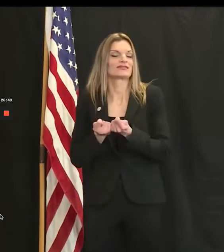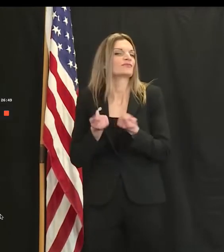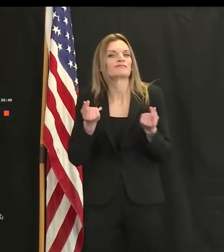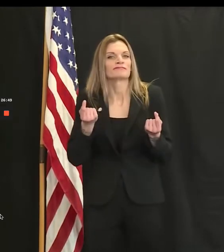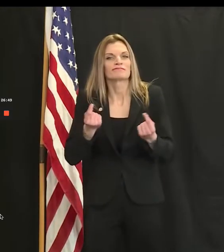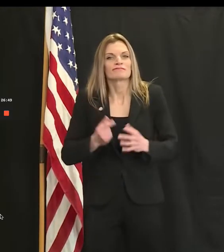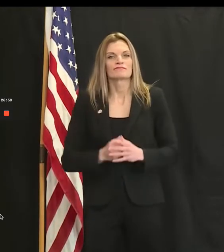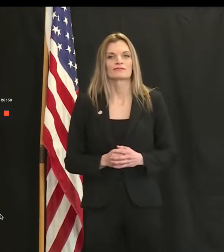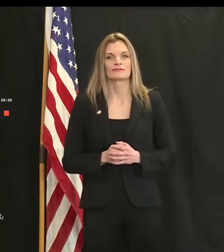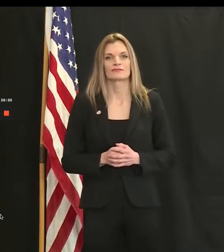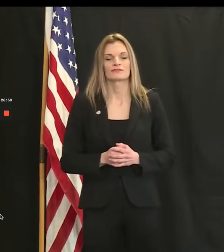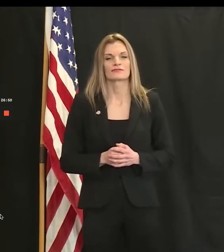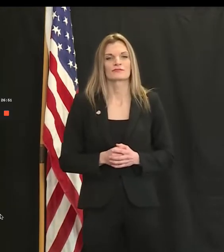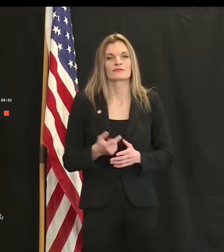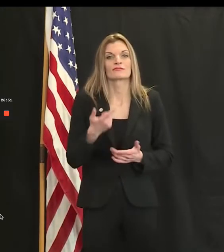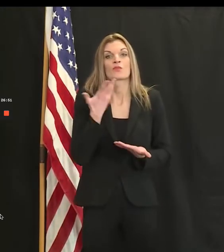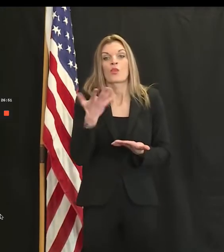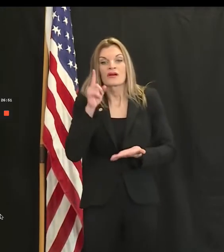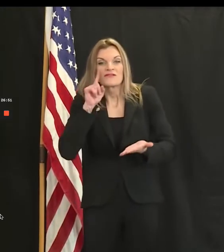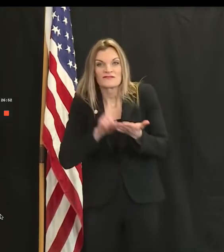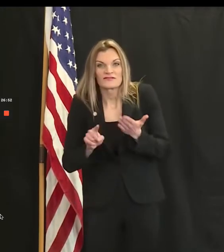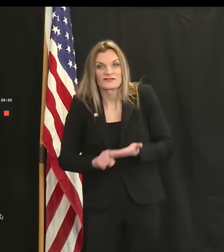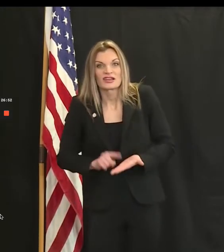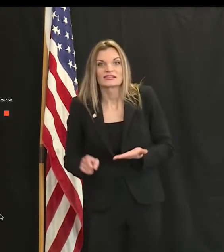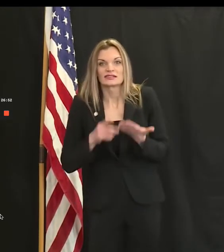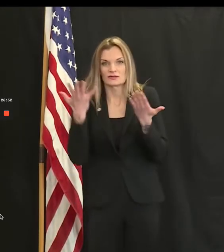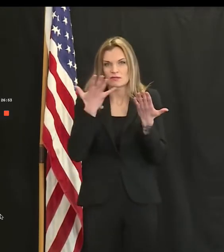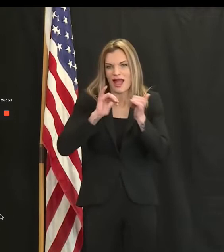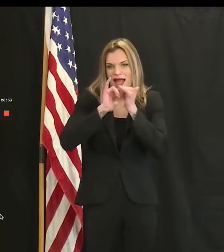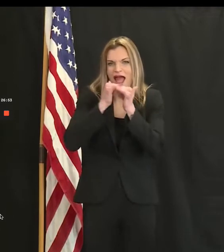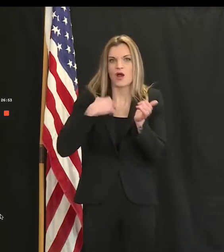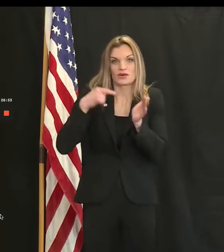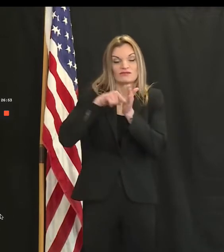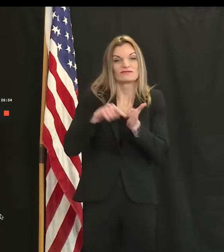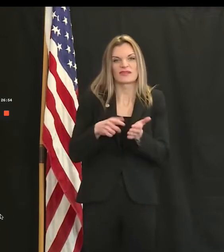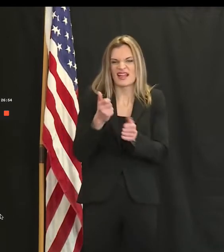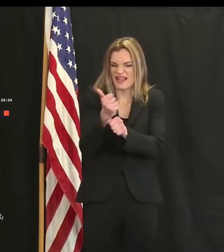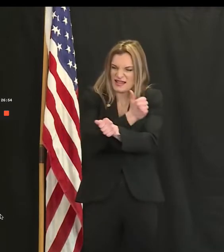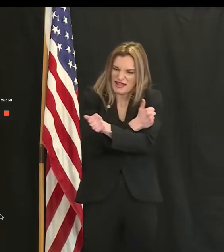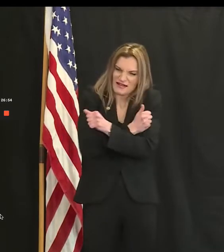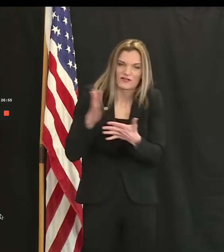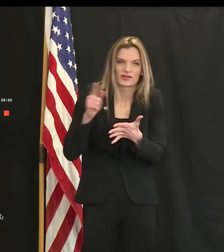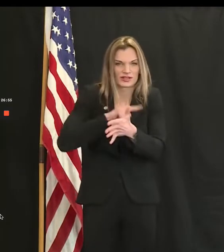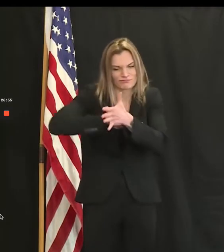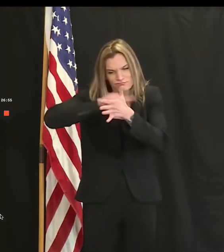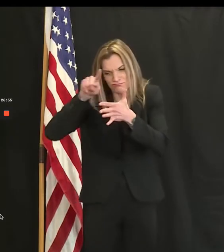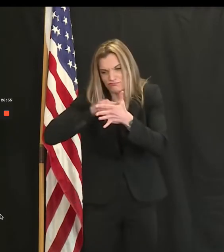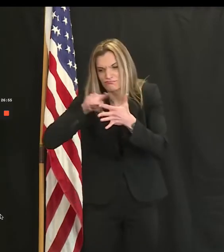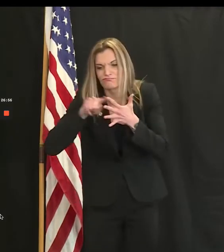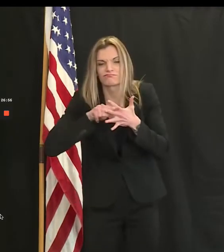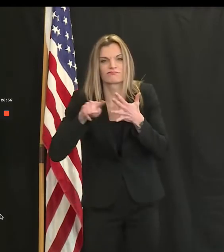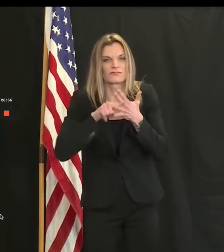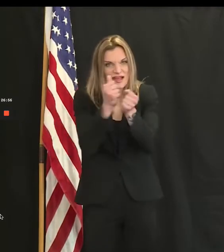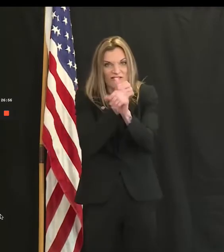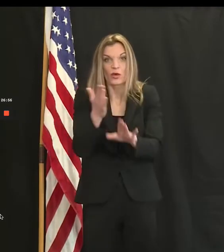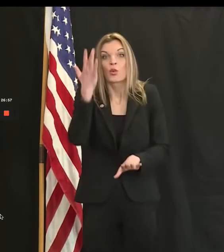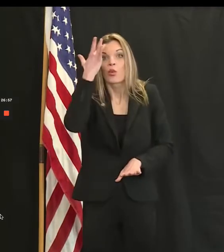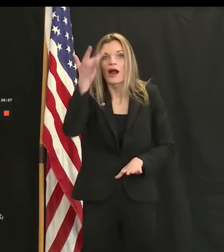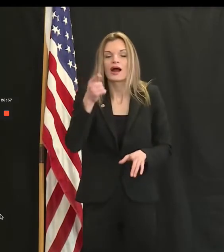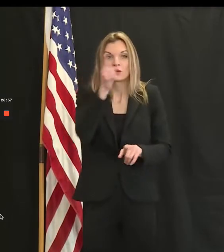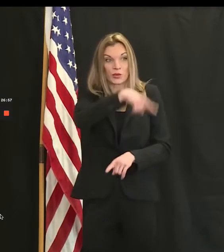used every investigative tool at our disposal to investigate this case, because the people of Flint